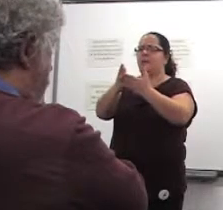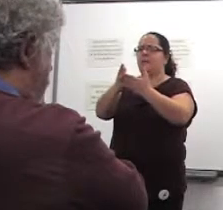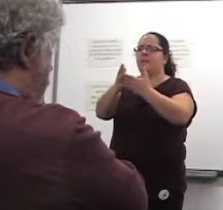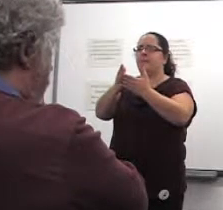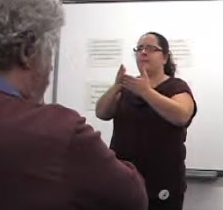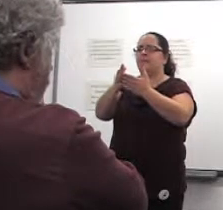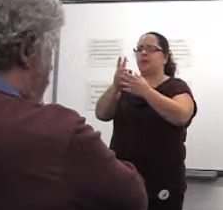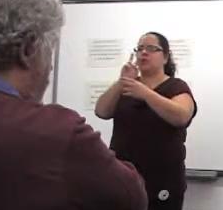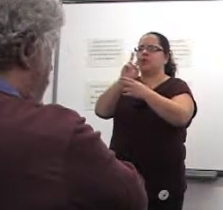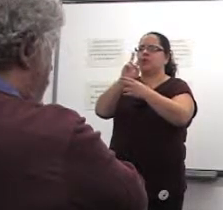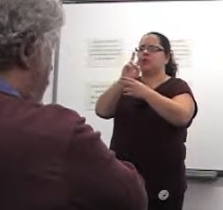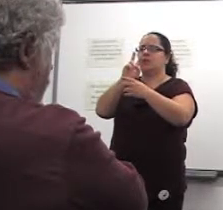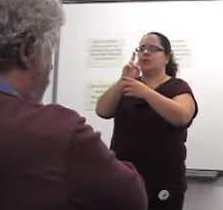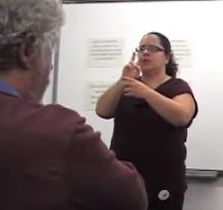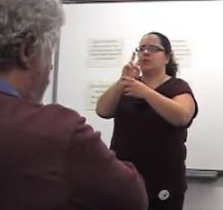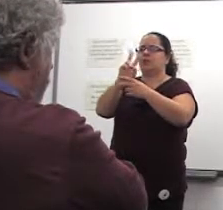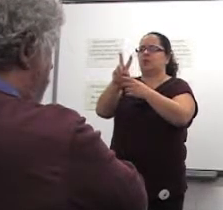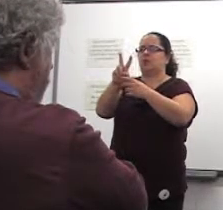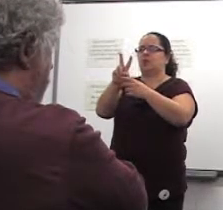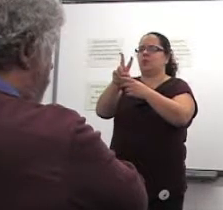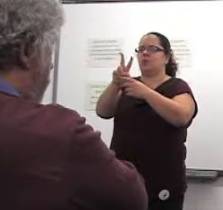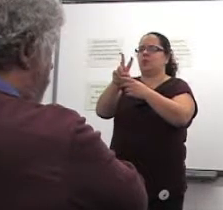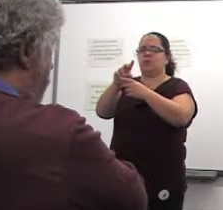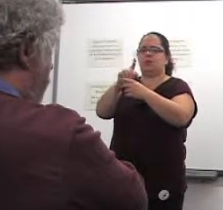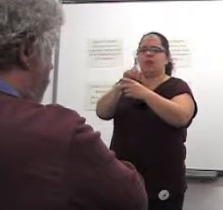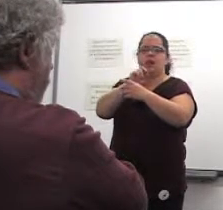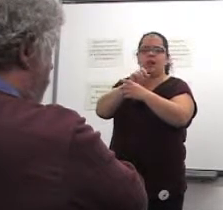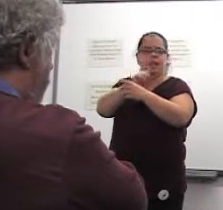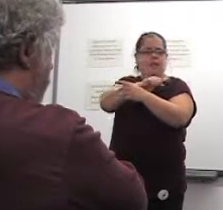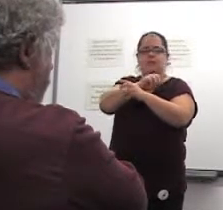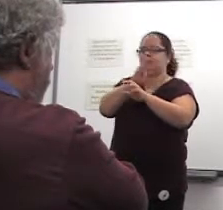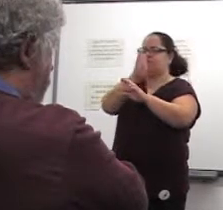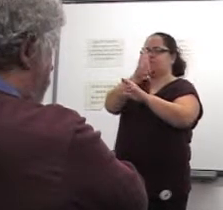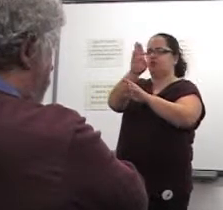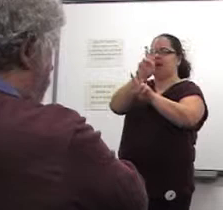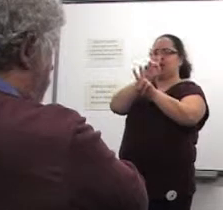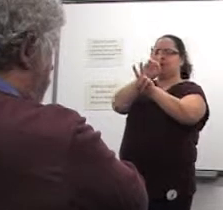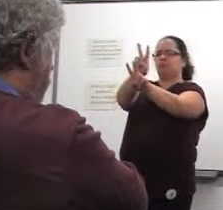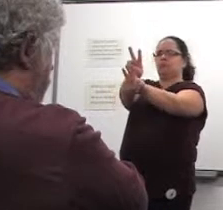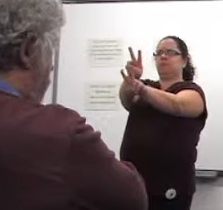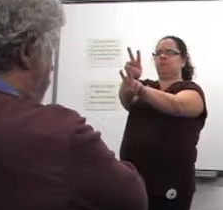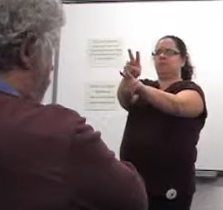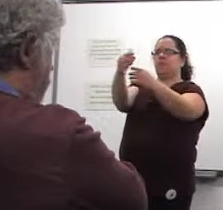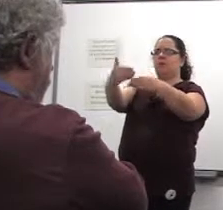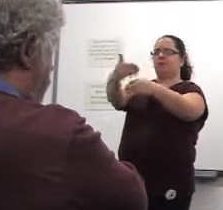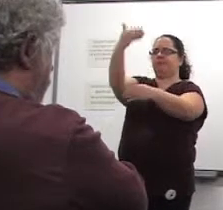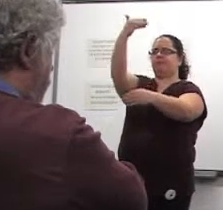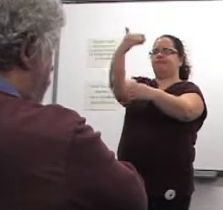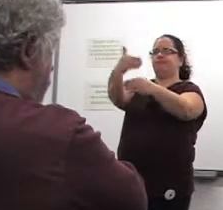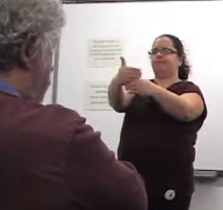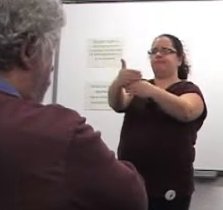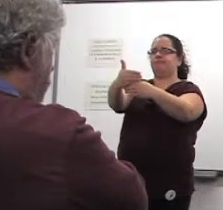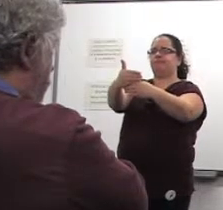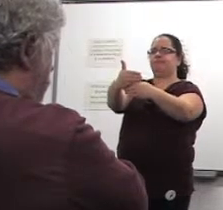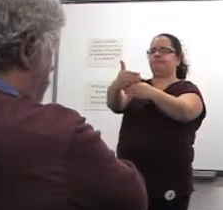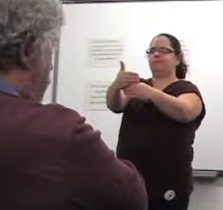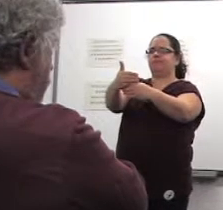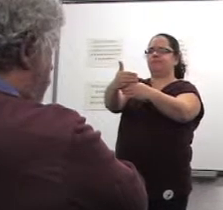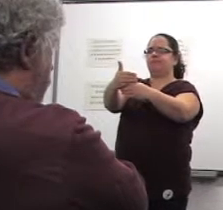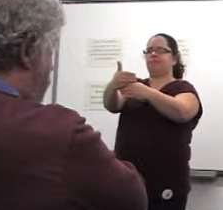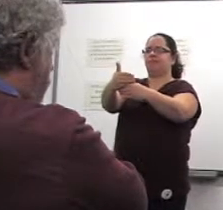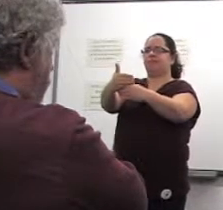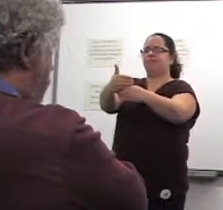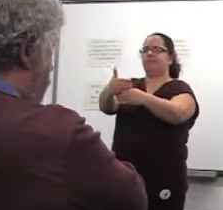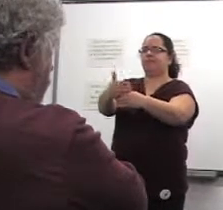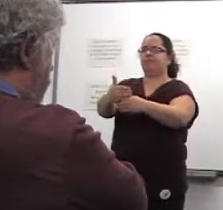that glance he saw she was looking straight out through the windscreen, her hands resting gently on the downward